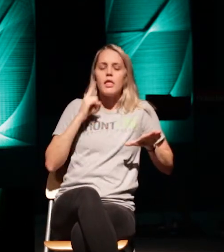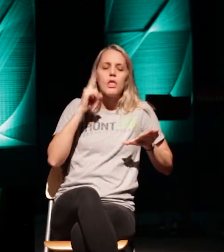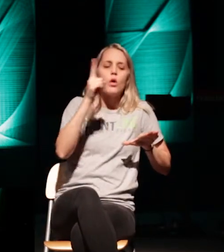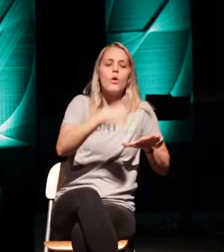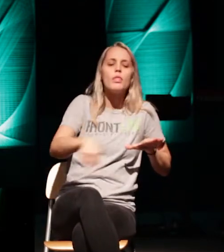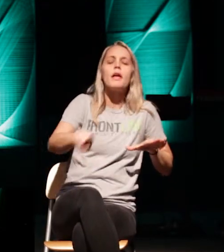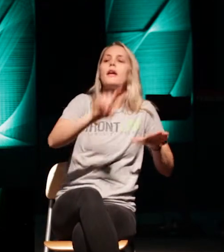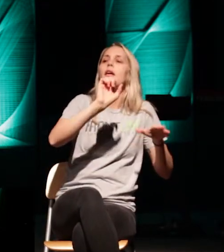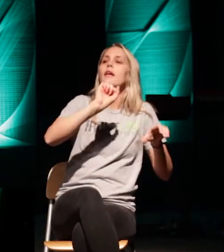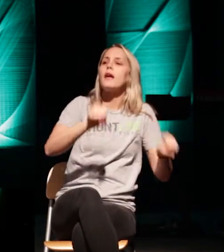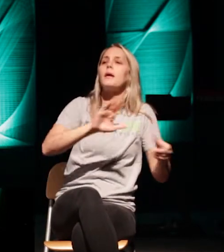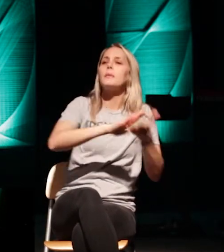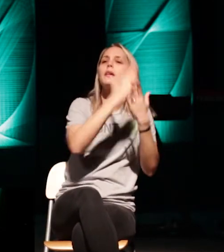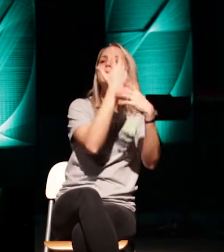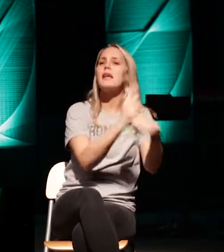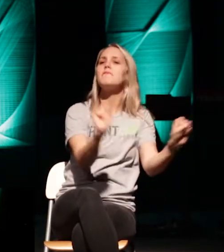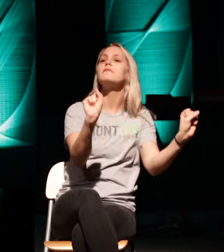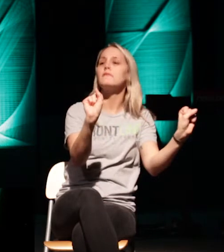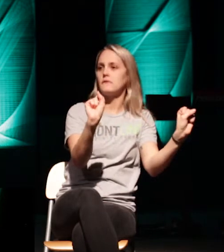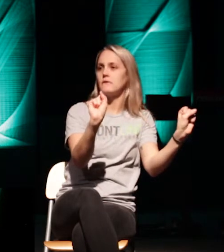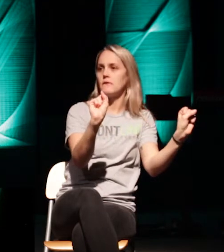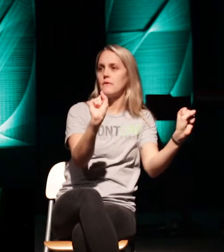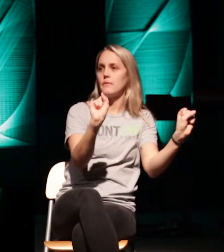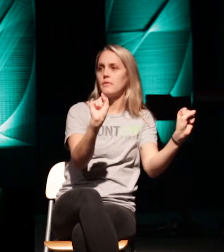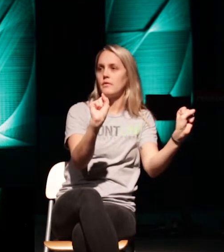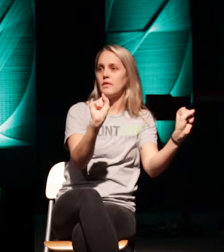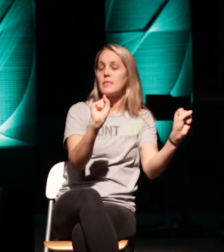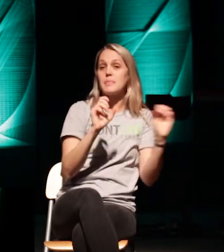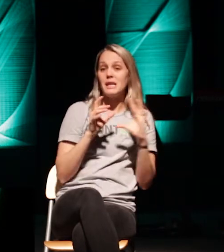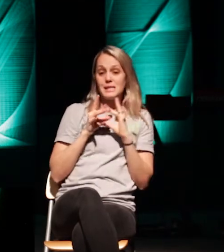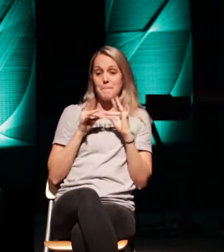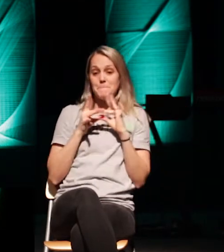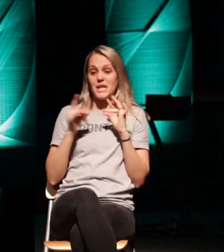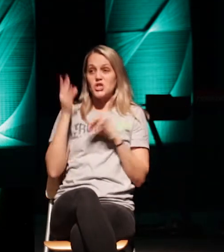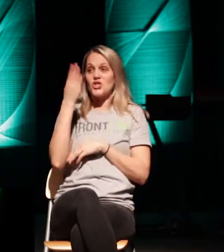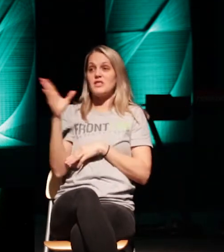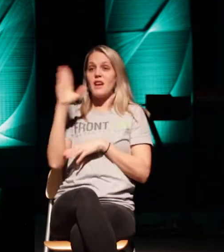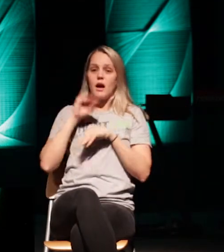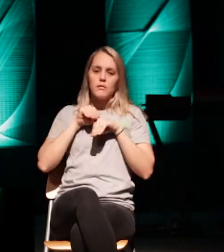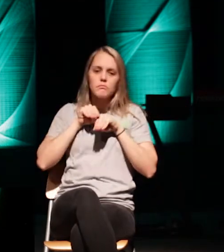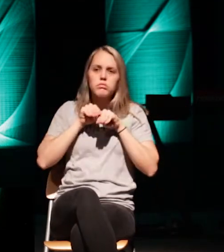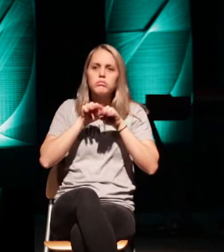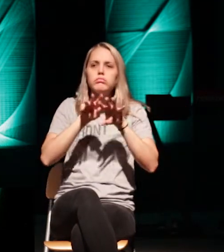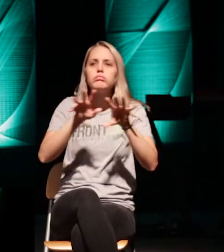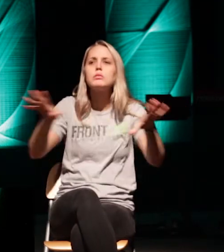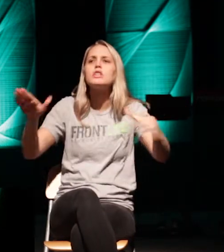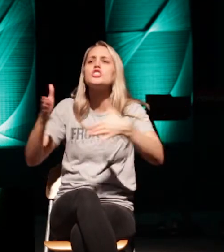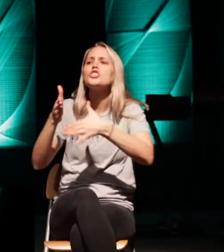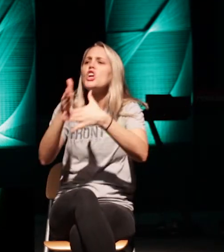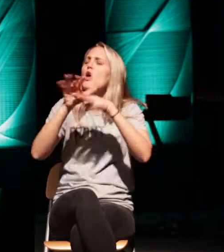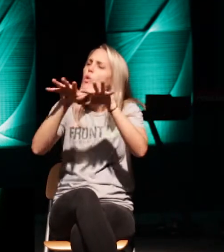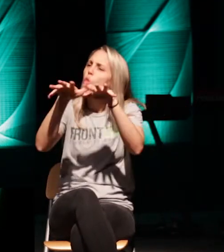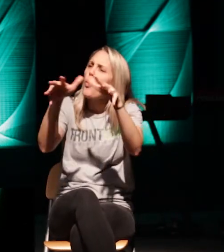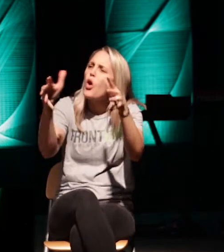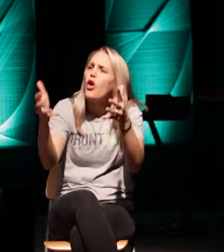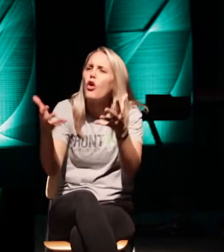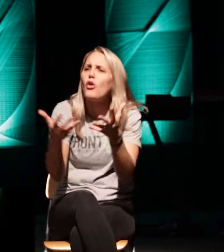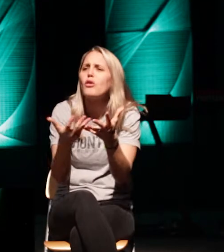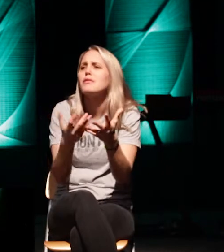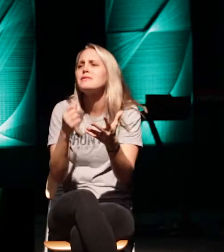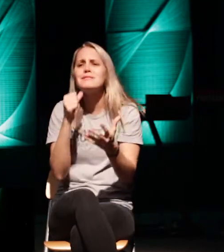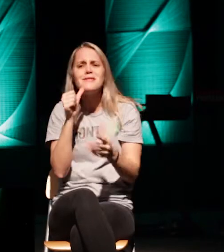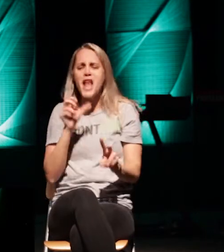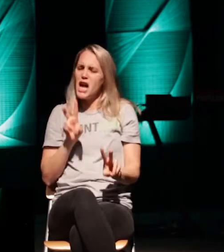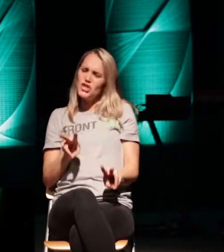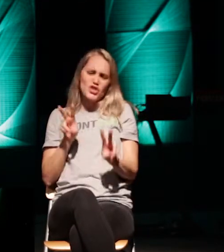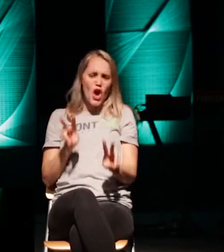This is the message that God has given us to share with the world. Not one of judgment,